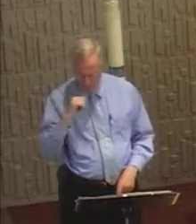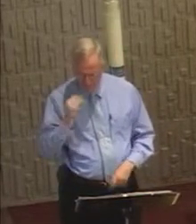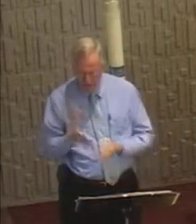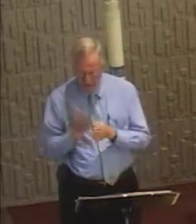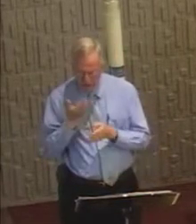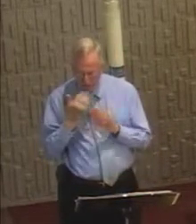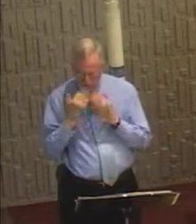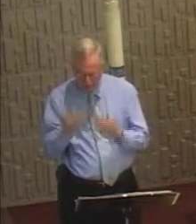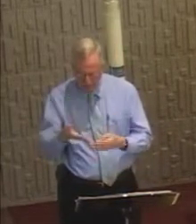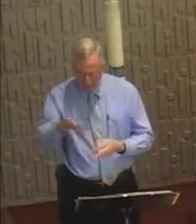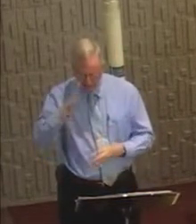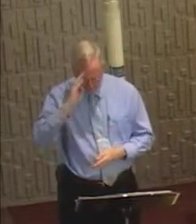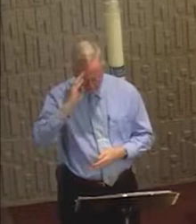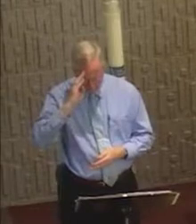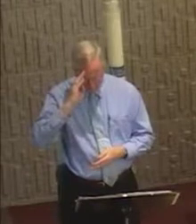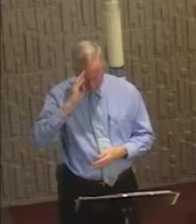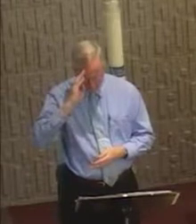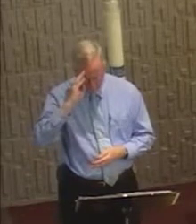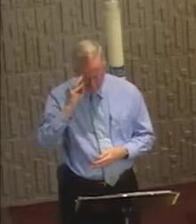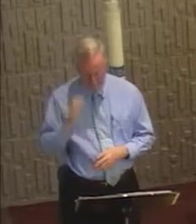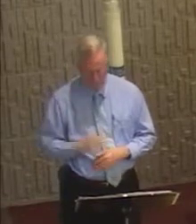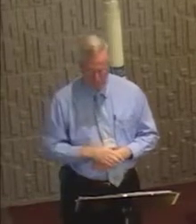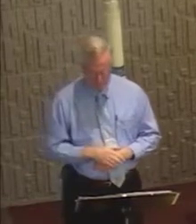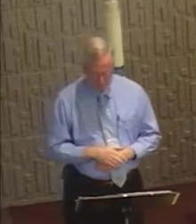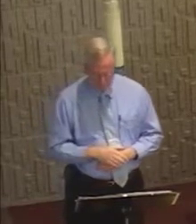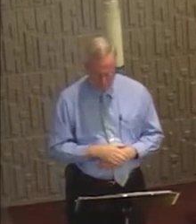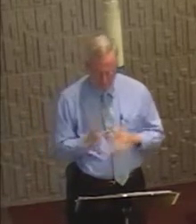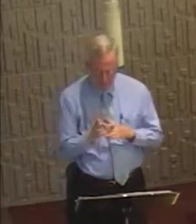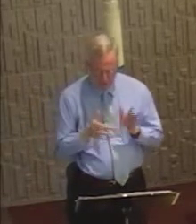go. Your faith has saved you."